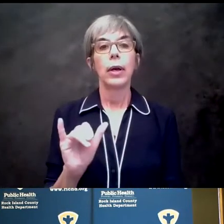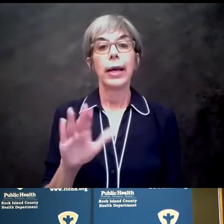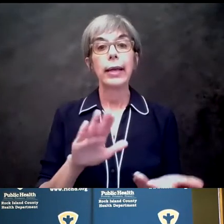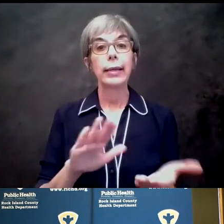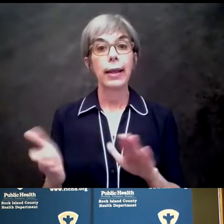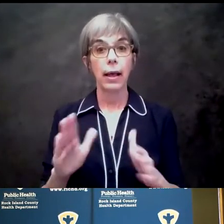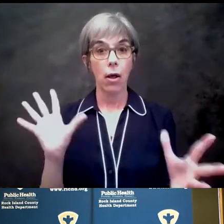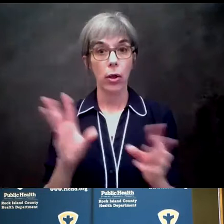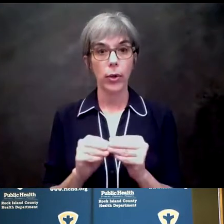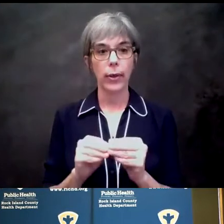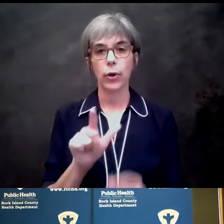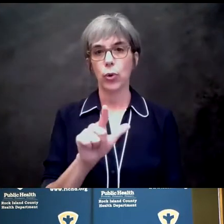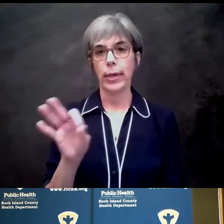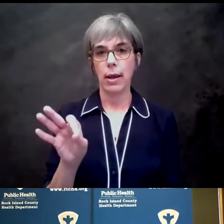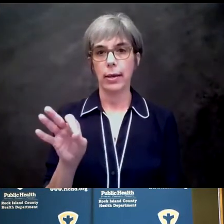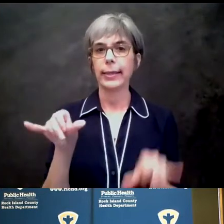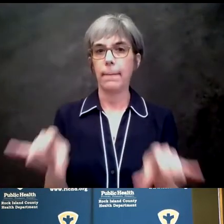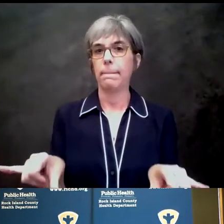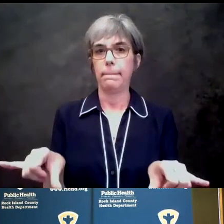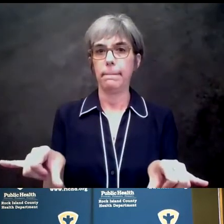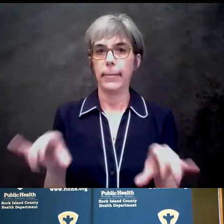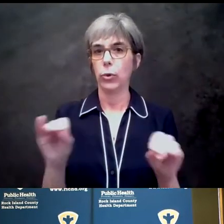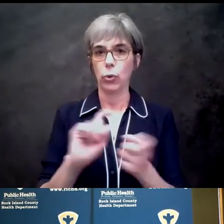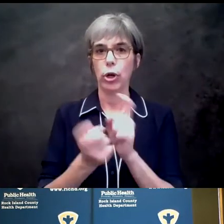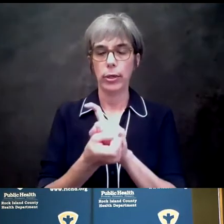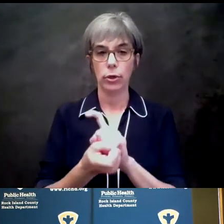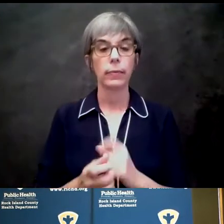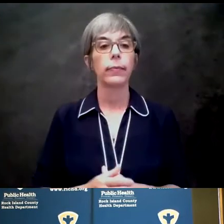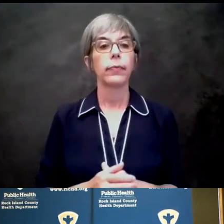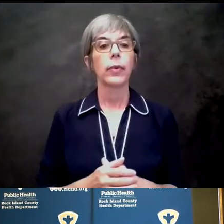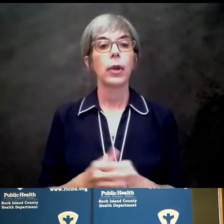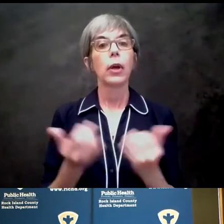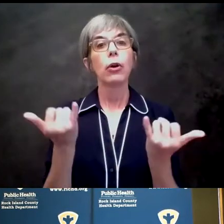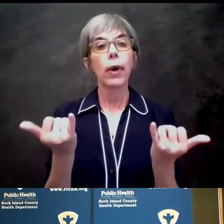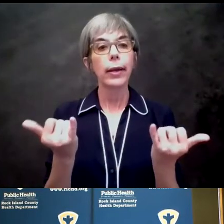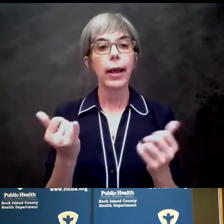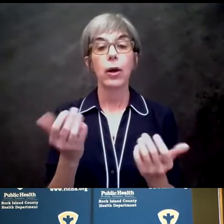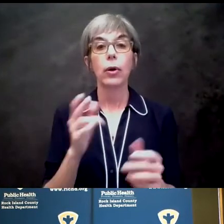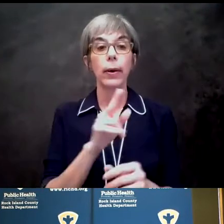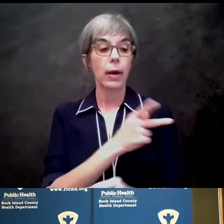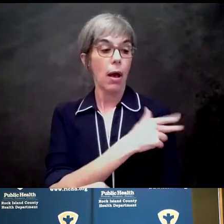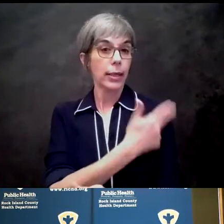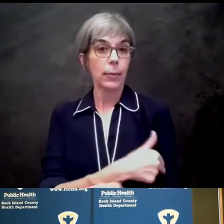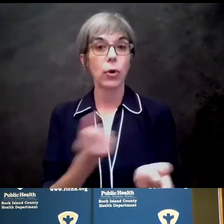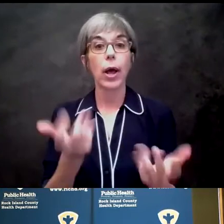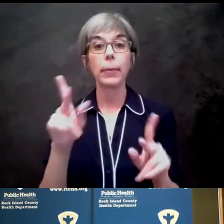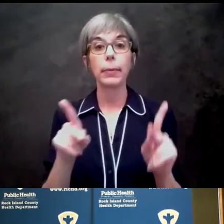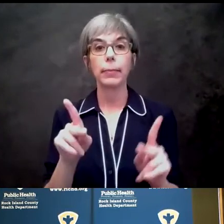at 29 deaths for Rock Island County, and currently 6 people are hospitalized.